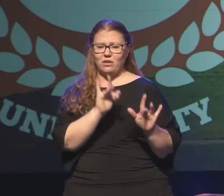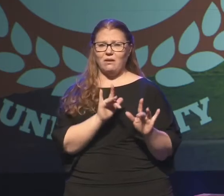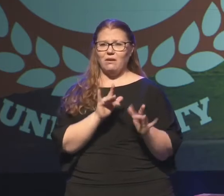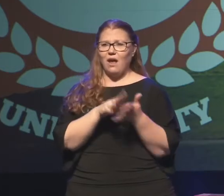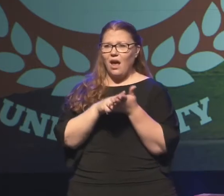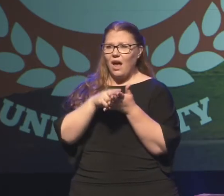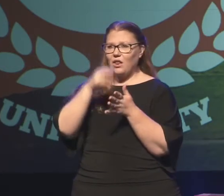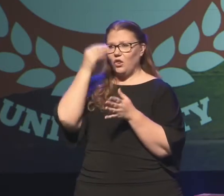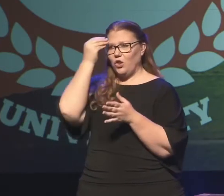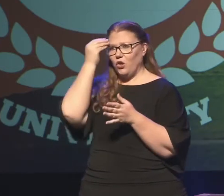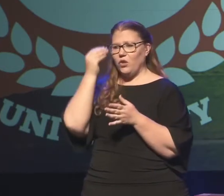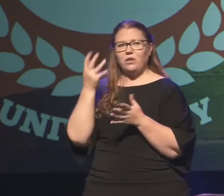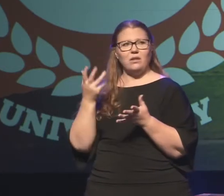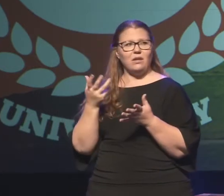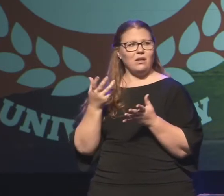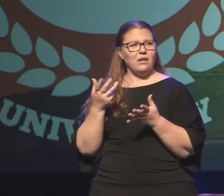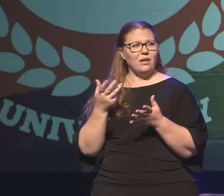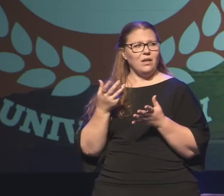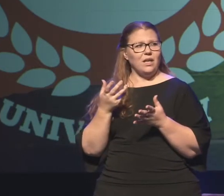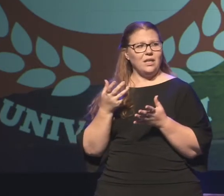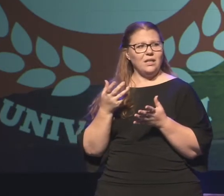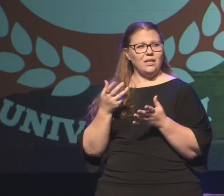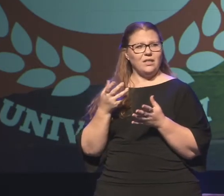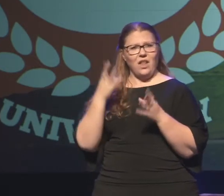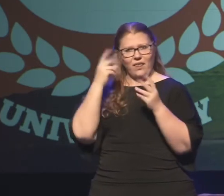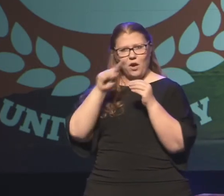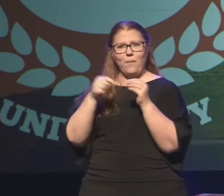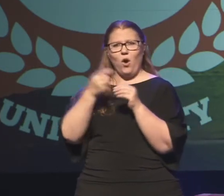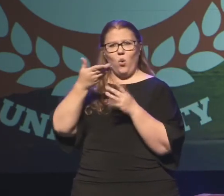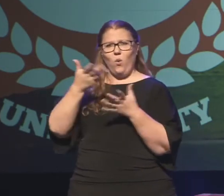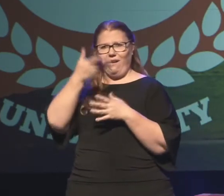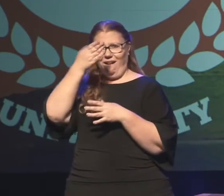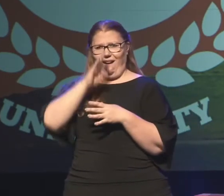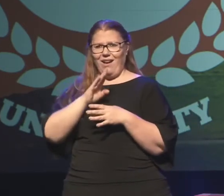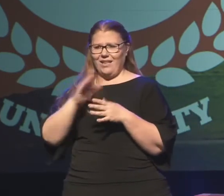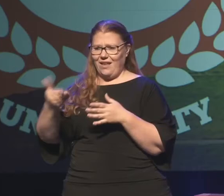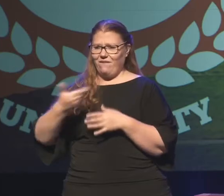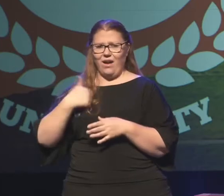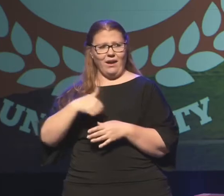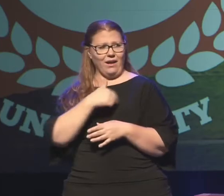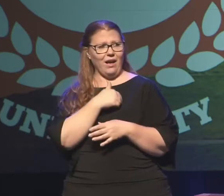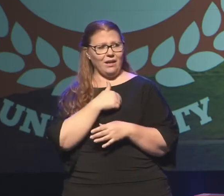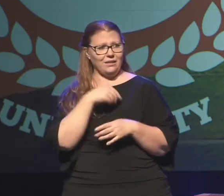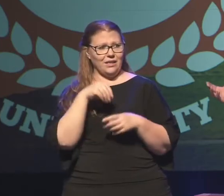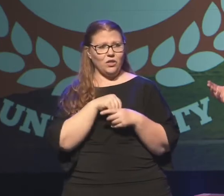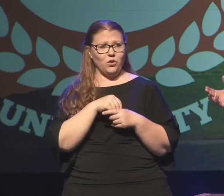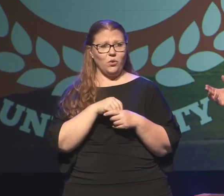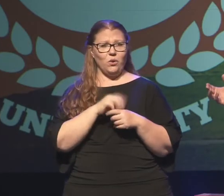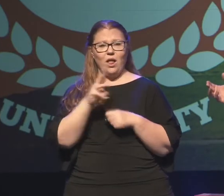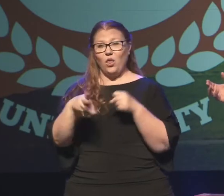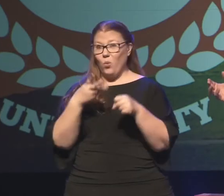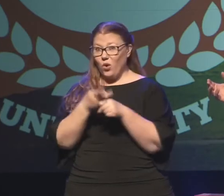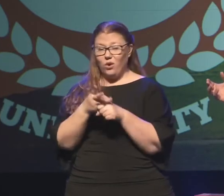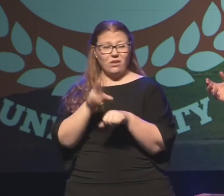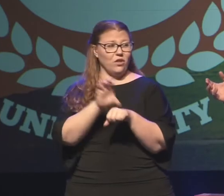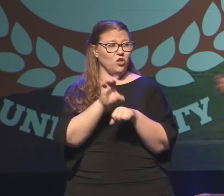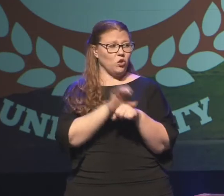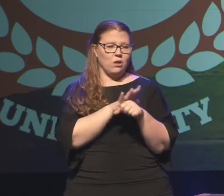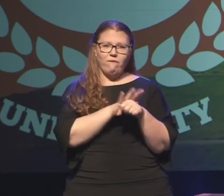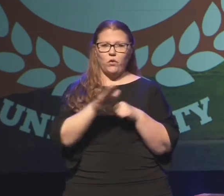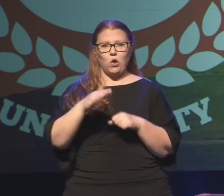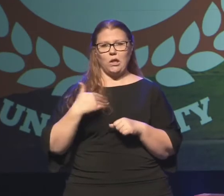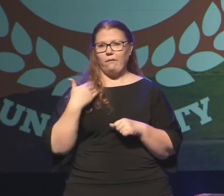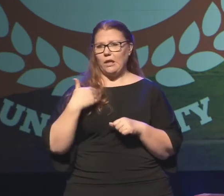learn to get into that. What is God inviting us into today? Well, the world and the church is full of younger brothers. You